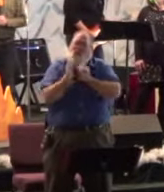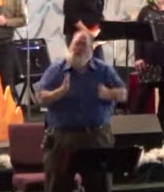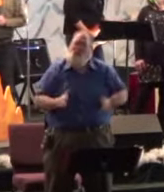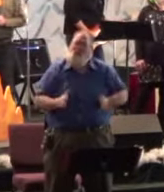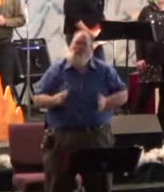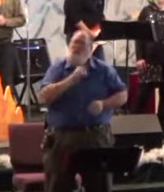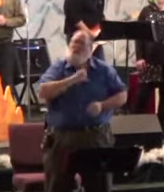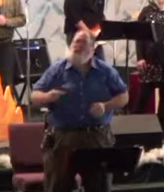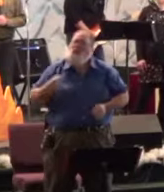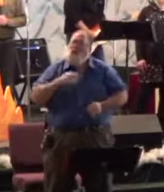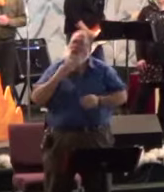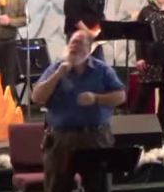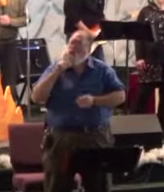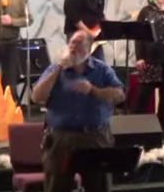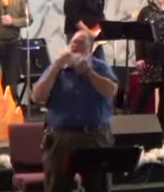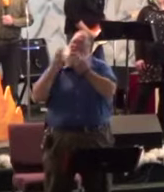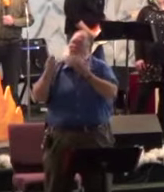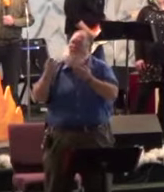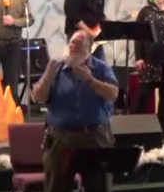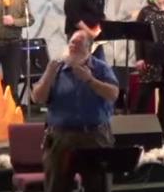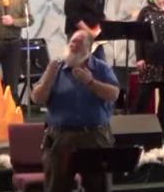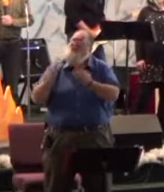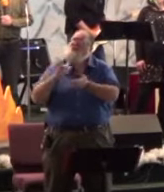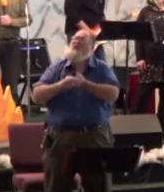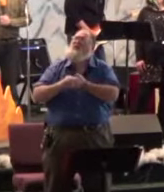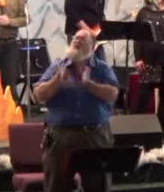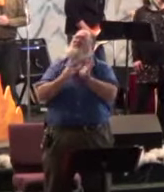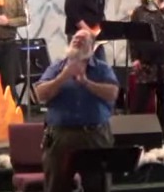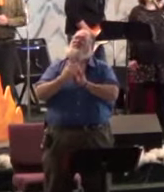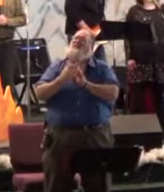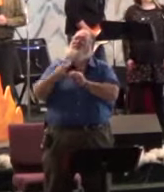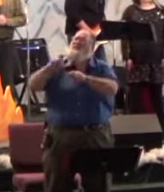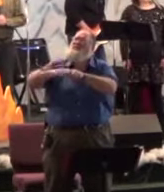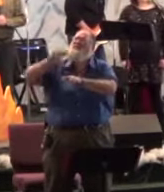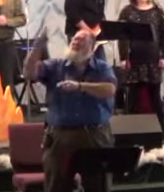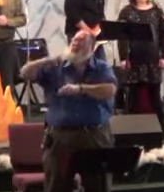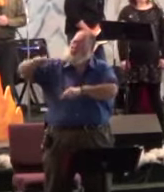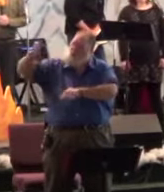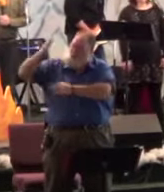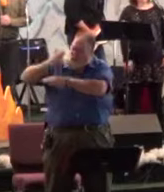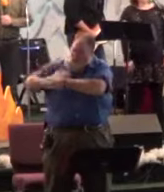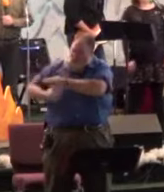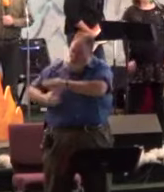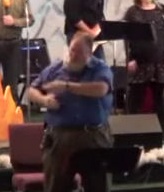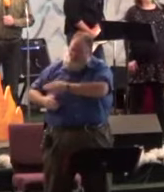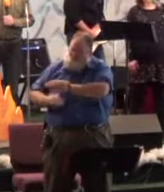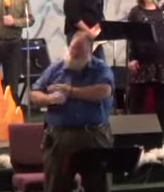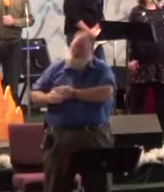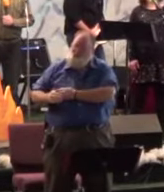And Lord, we're so thankful he sits at your right hand now, interceding for each and every one of us.